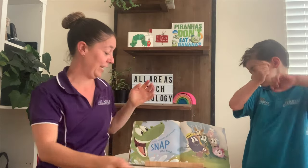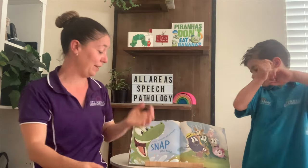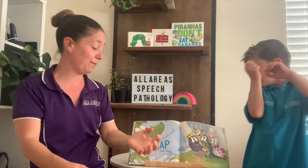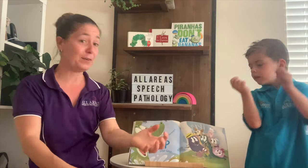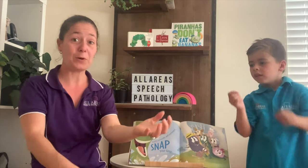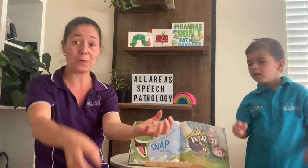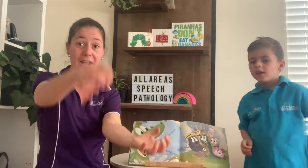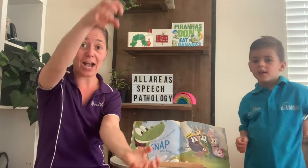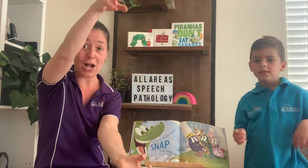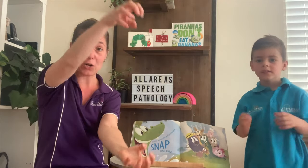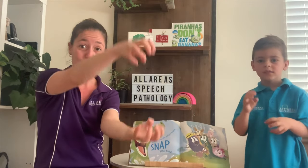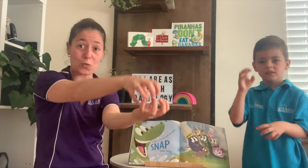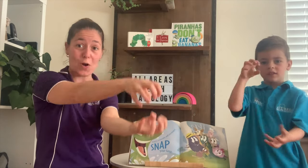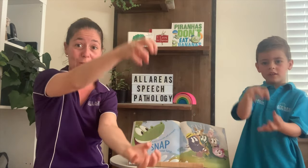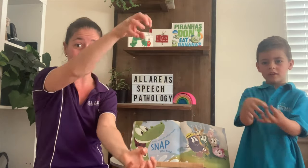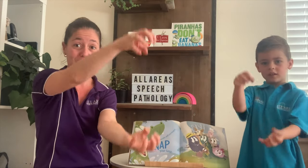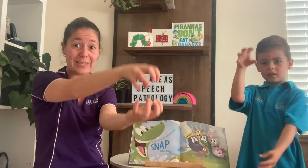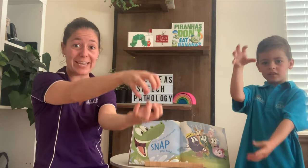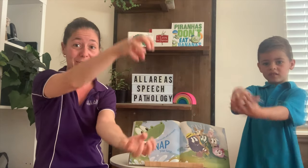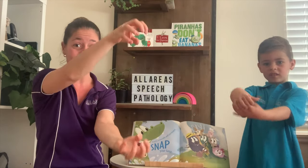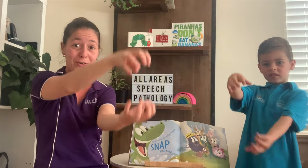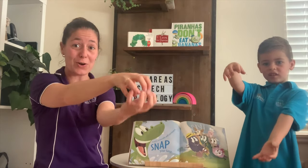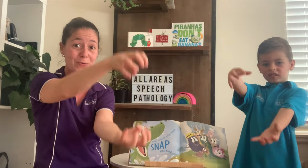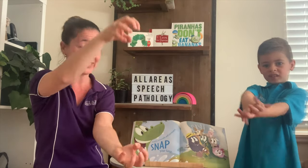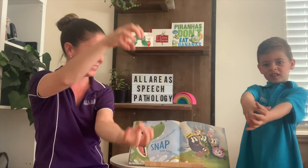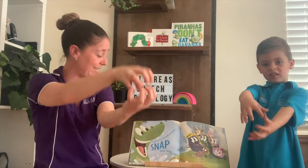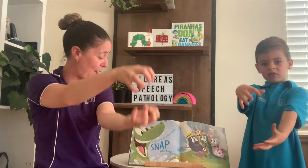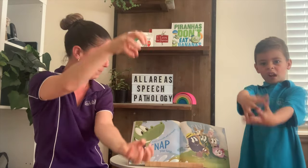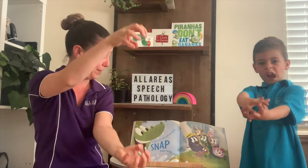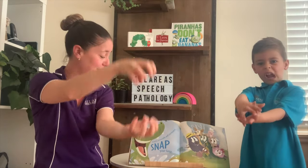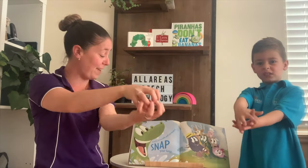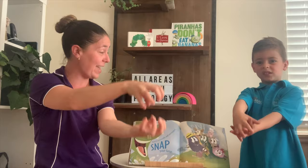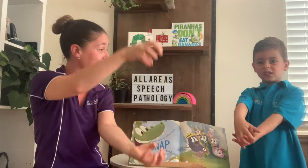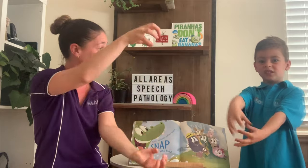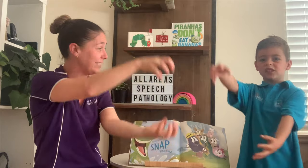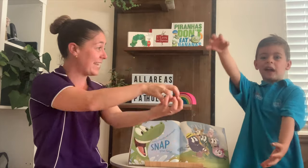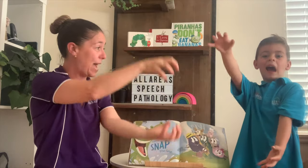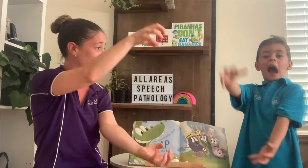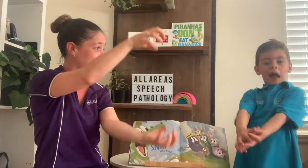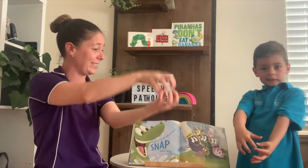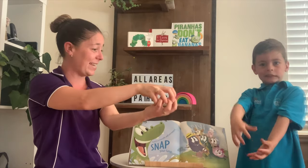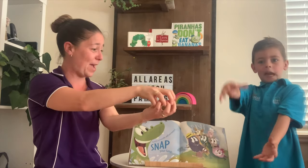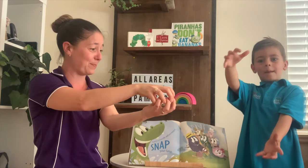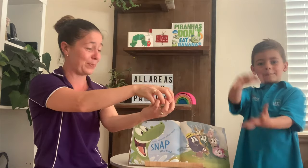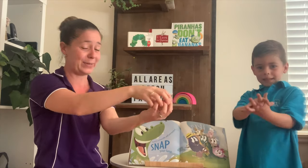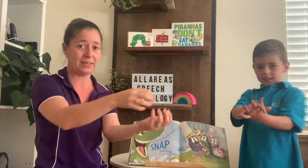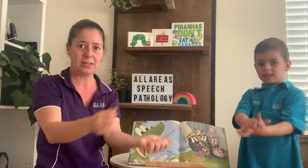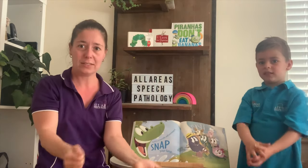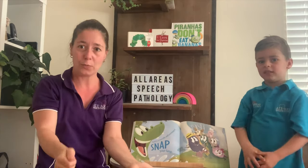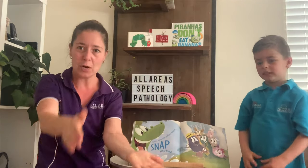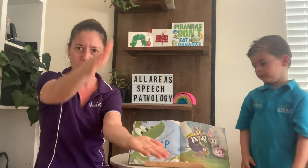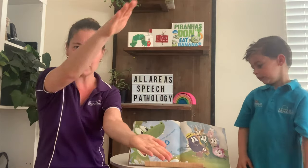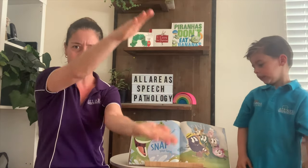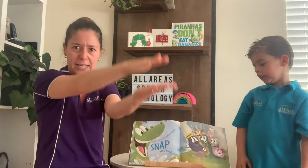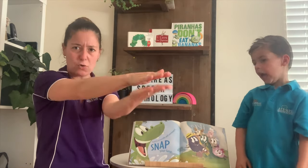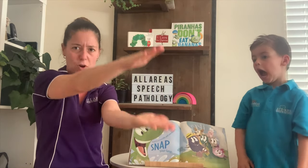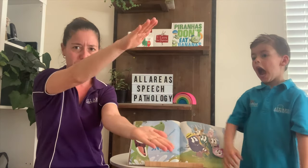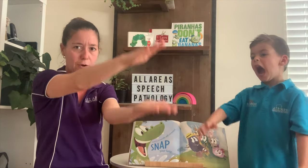If you're a crocodile and you know it, snap your fangs. Snap, snap. So we also see crocodile with